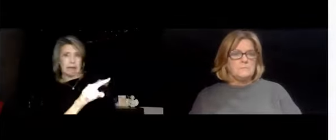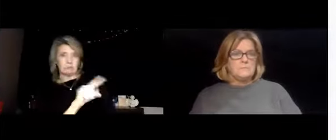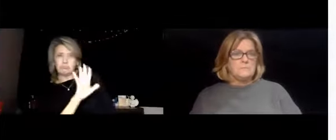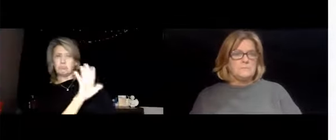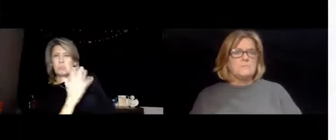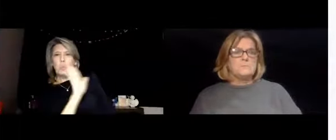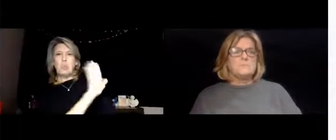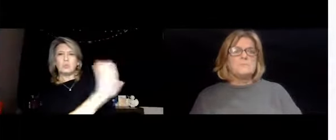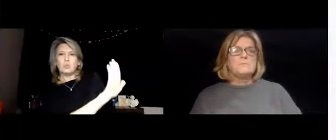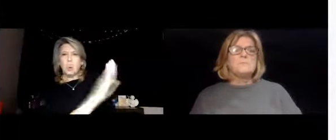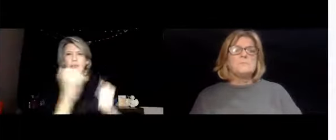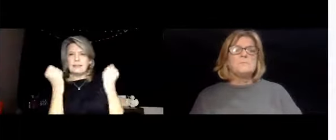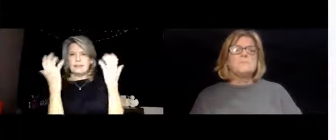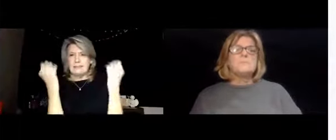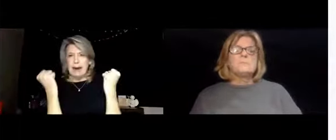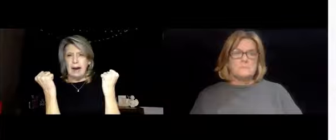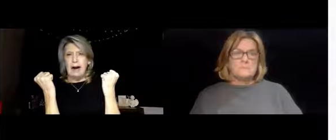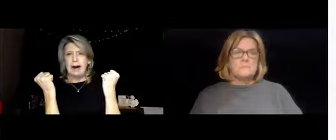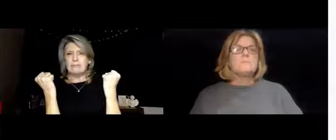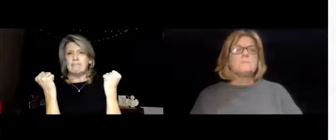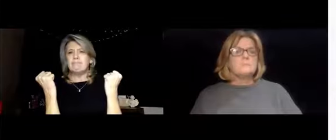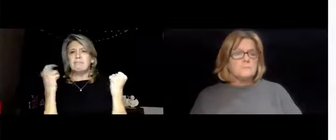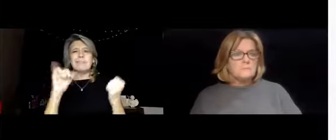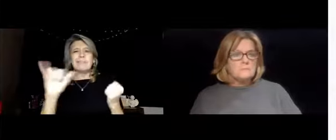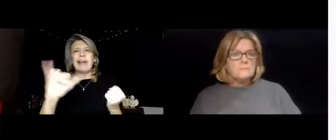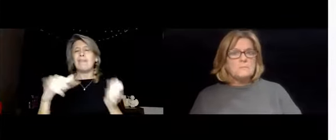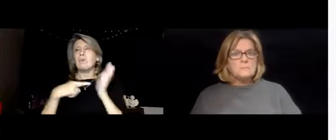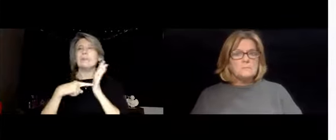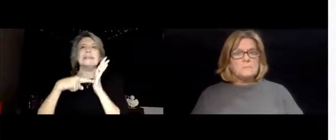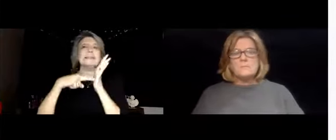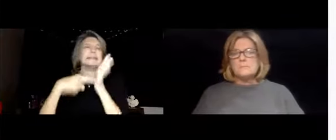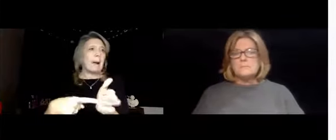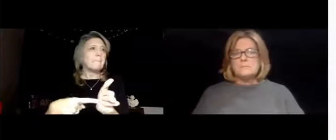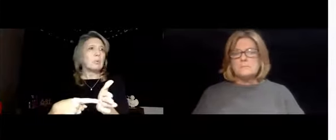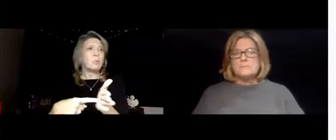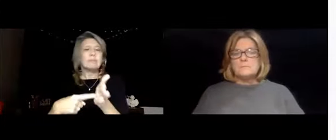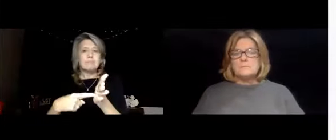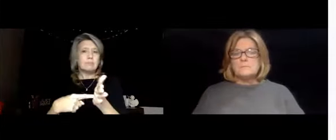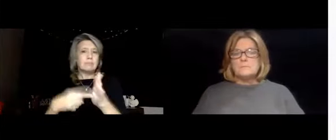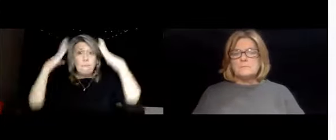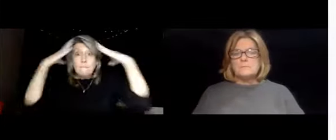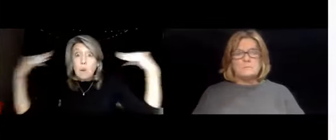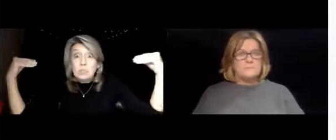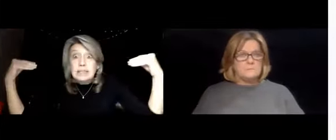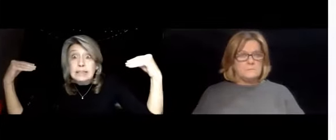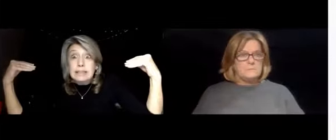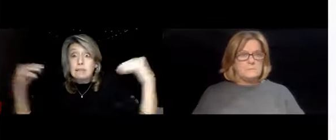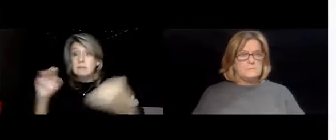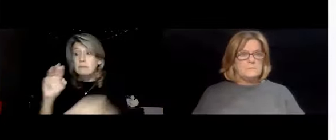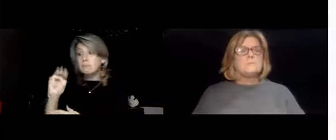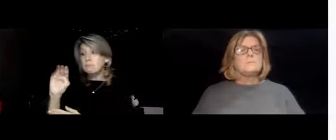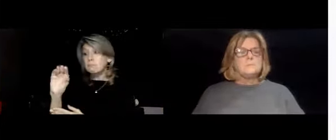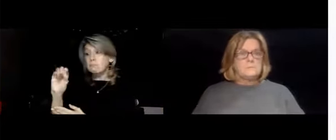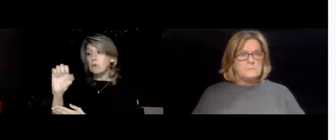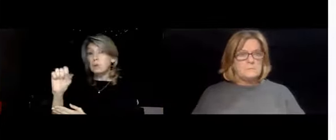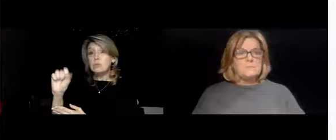verses, particularly scriptures, maybe even some particular signs that they do. For example, this